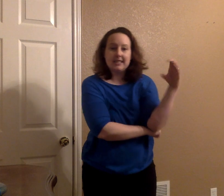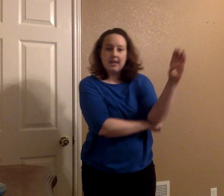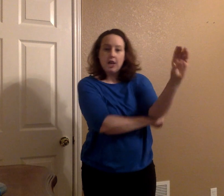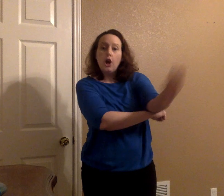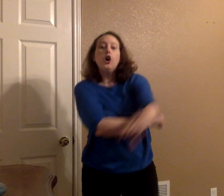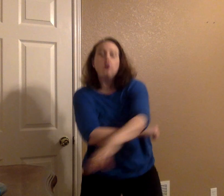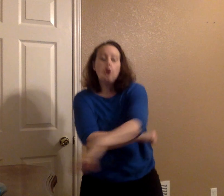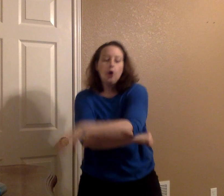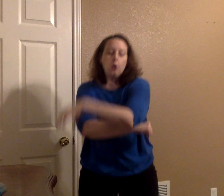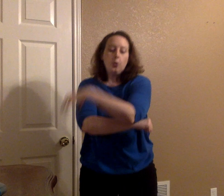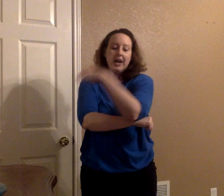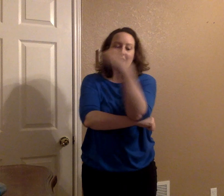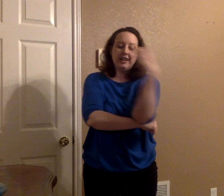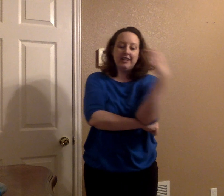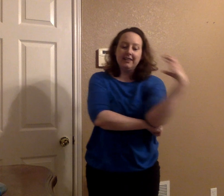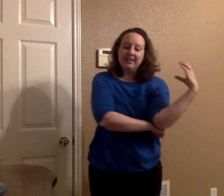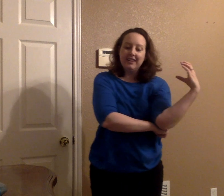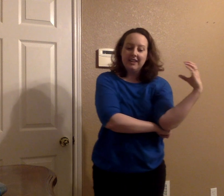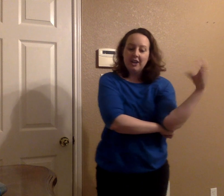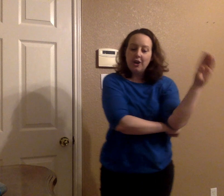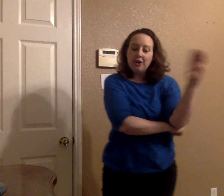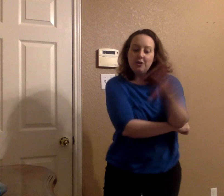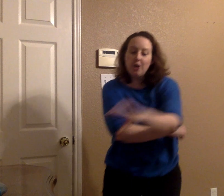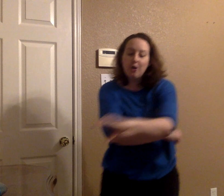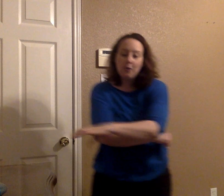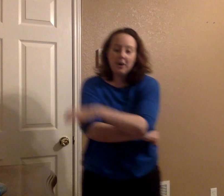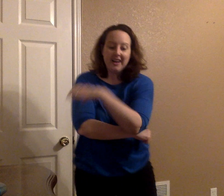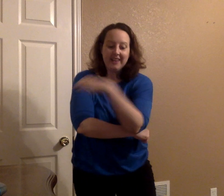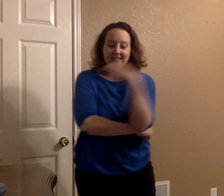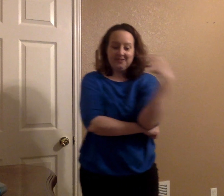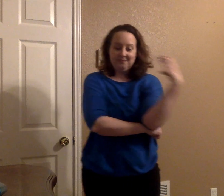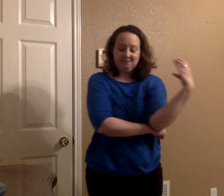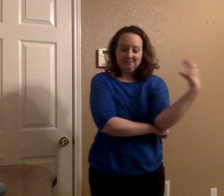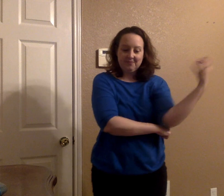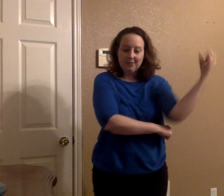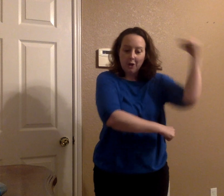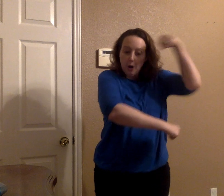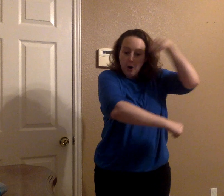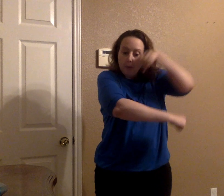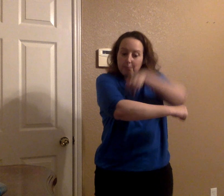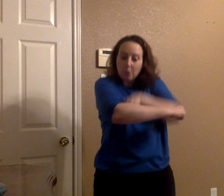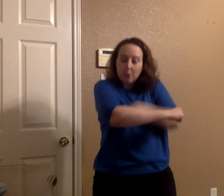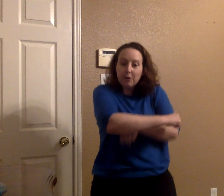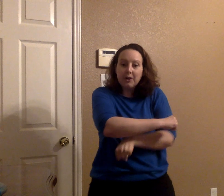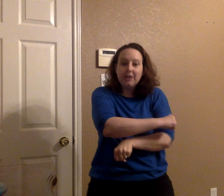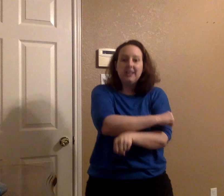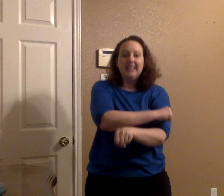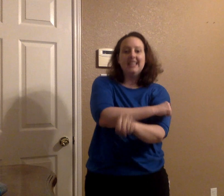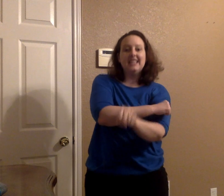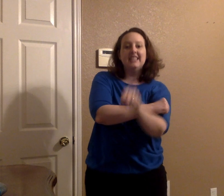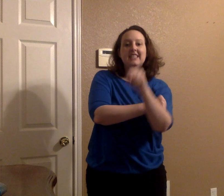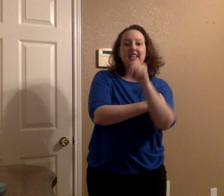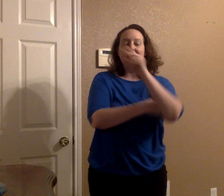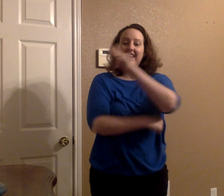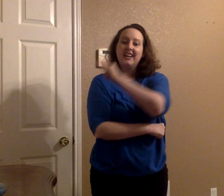Noel, Noel, born is the